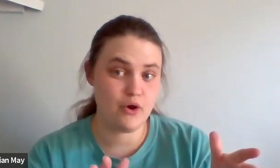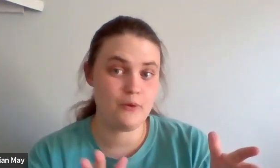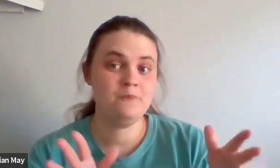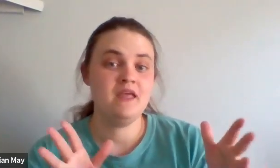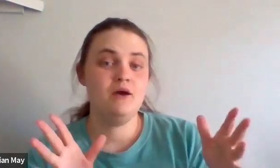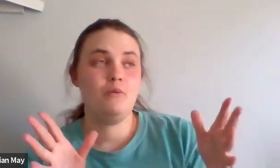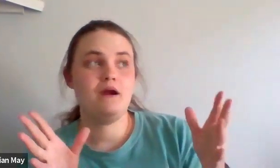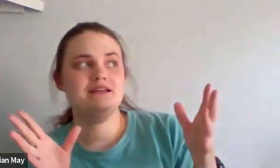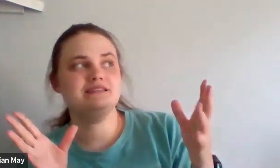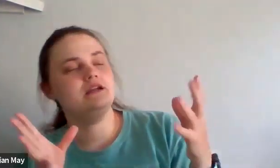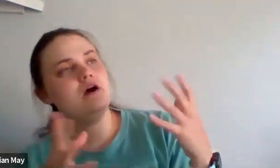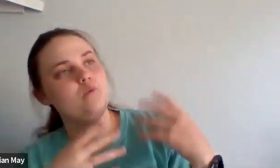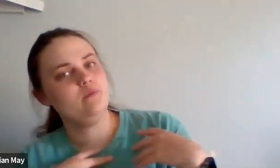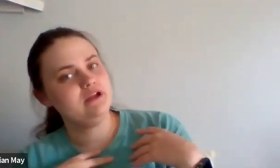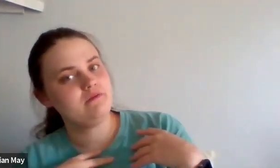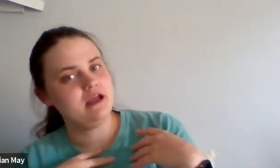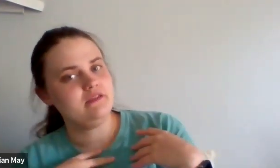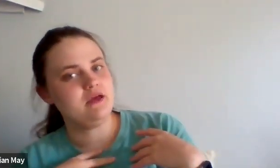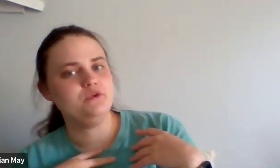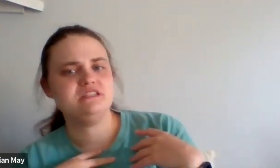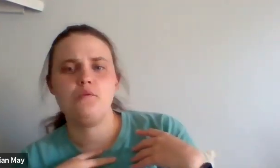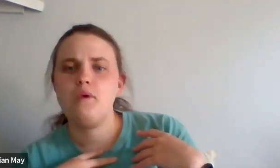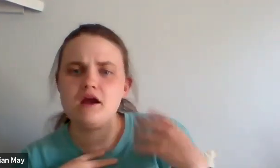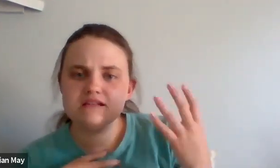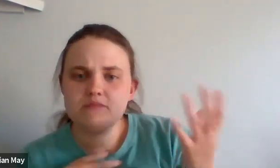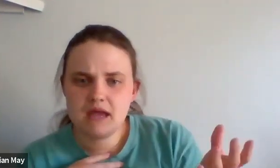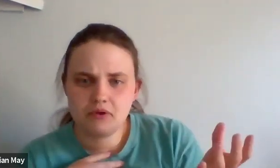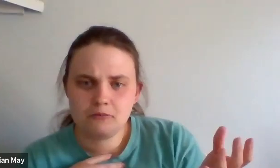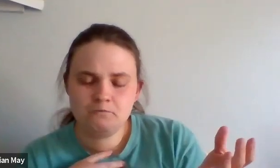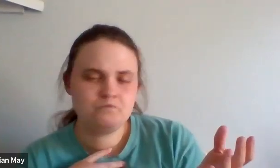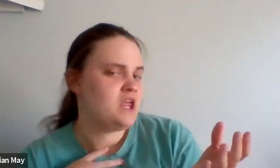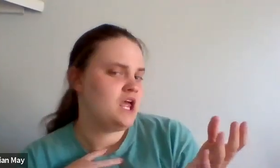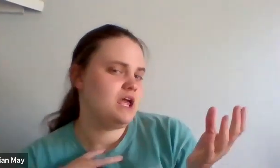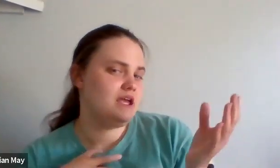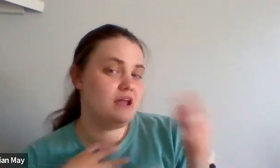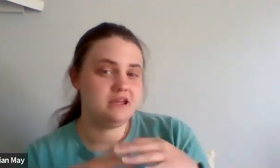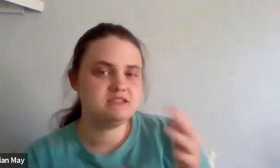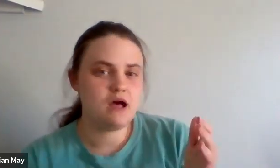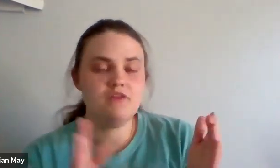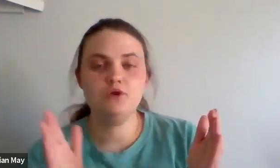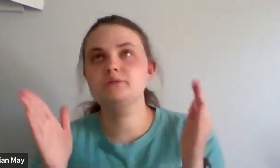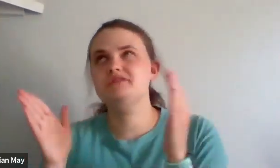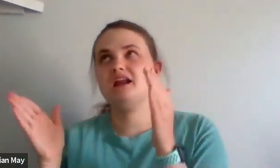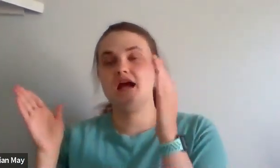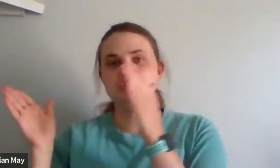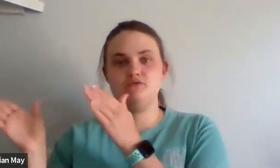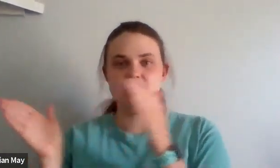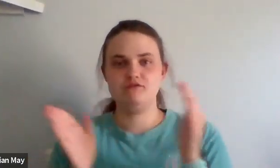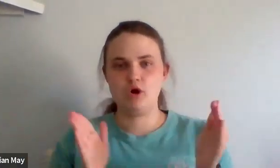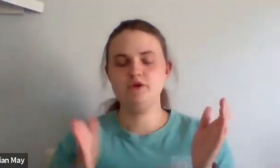So whereas when we are writing them, we say, where is the paper? in ASL, if you were to put that actually in written form, you